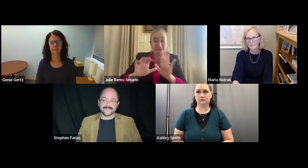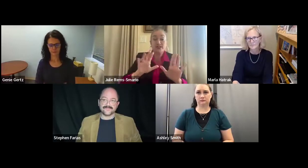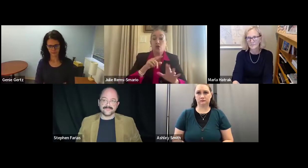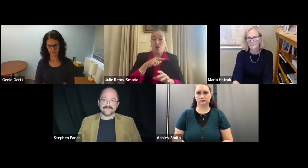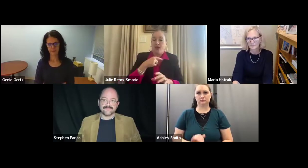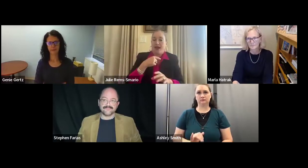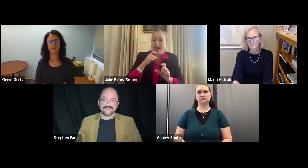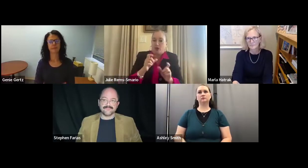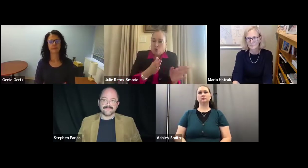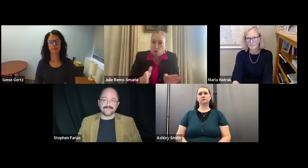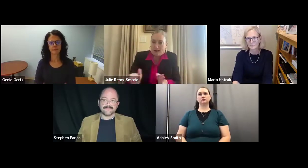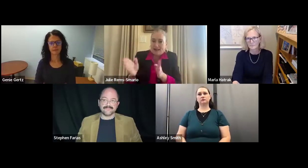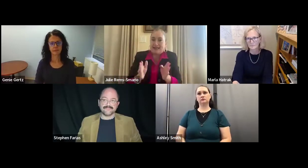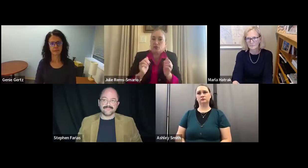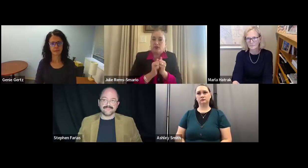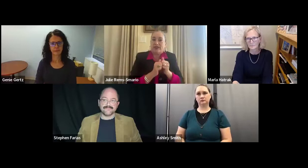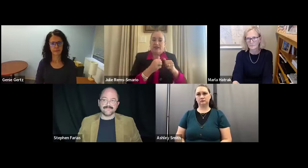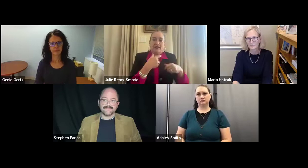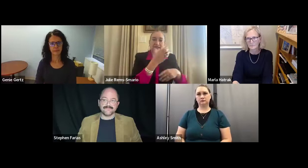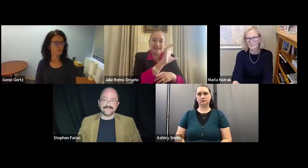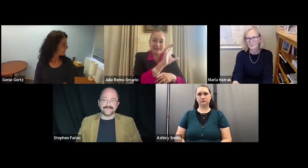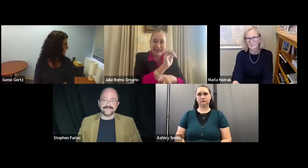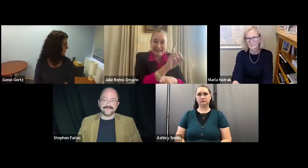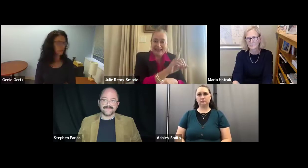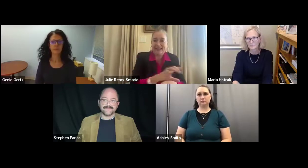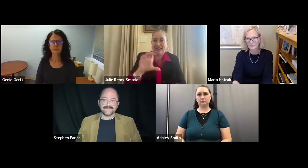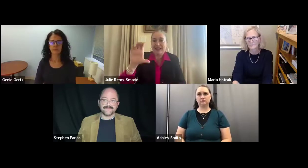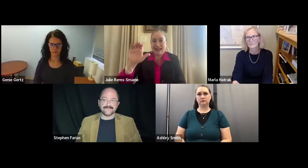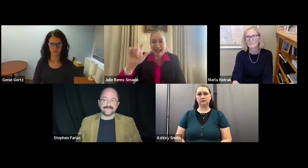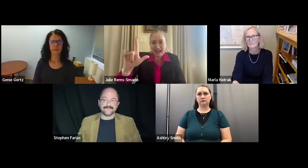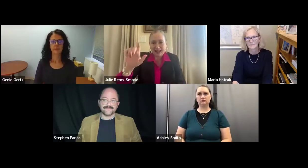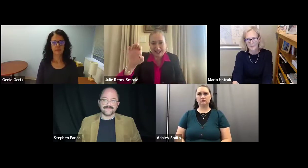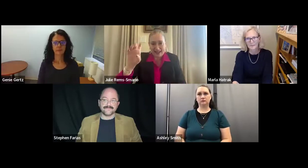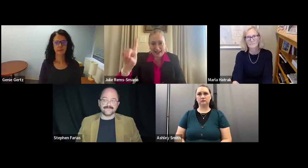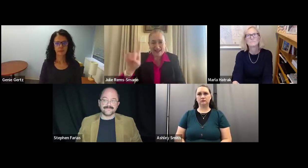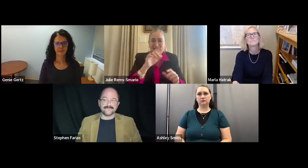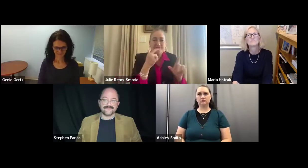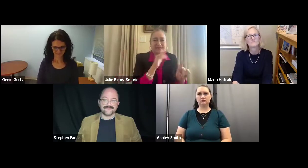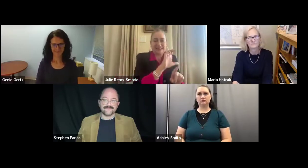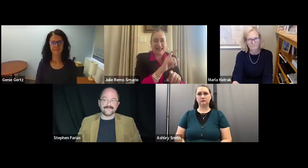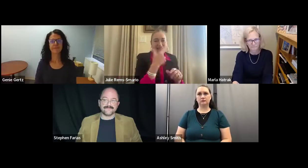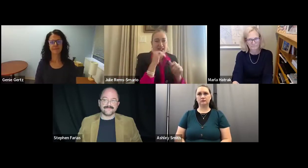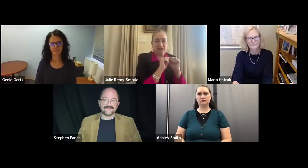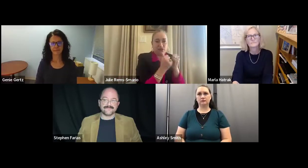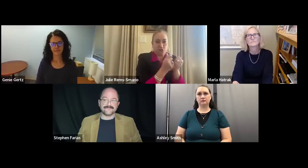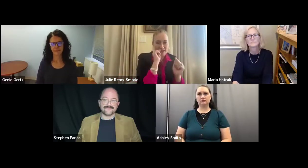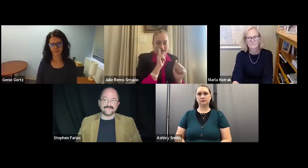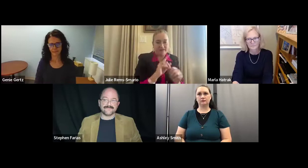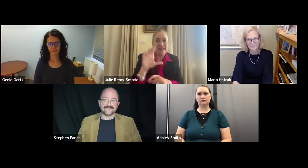was endorsed and created by Alexander Graham Bell. So with CEAC and Lead K,